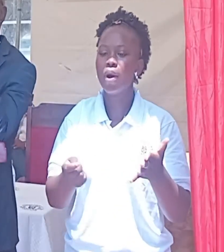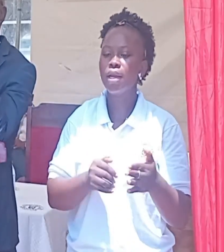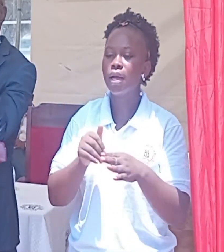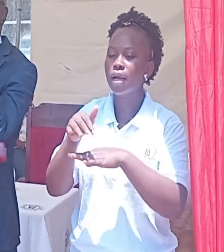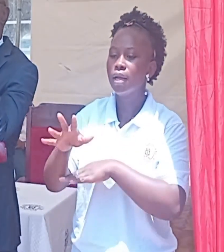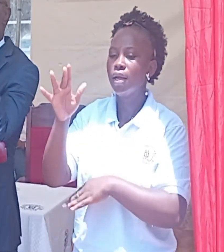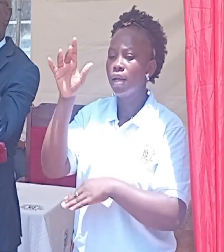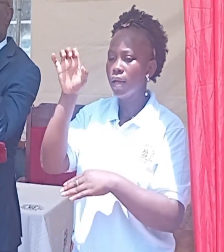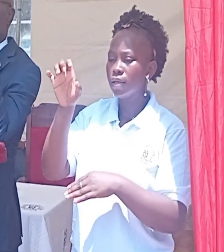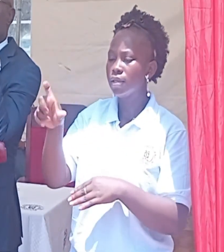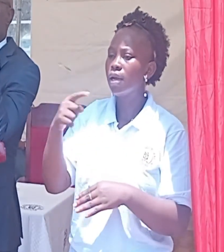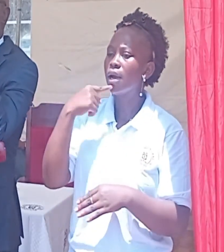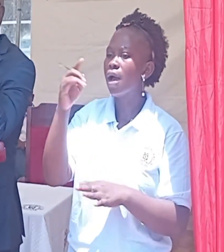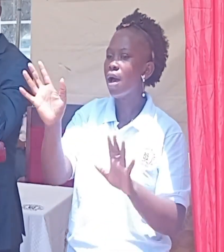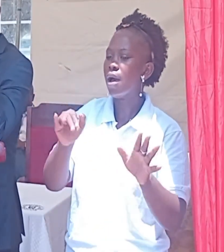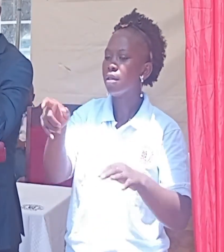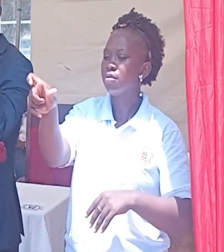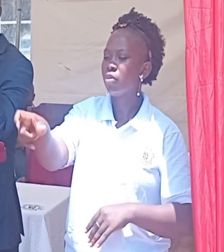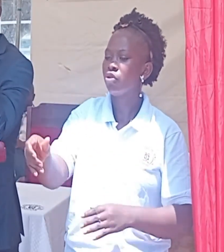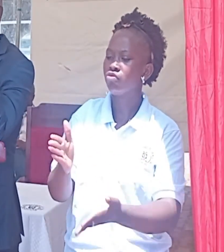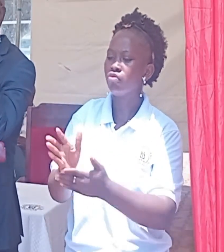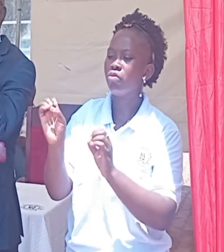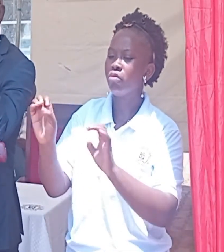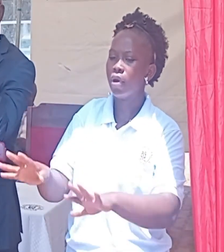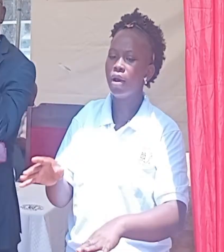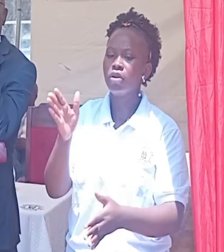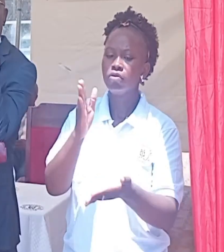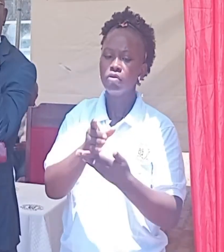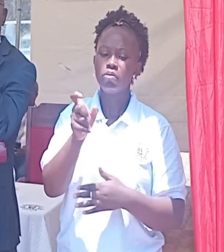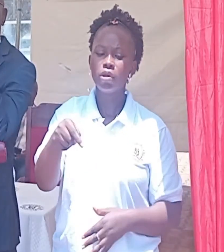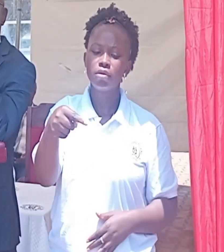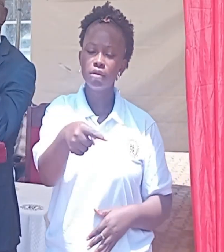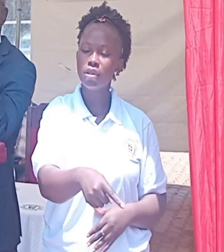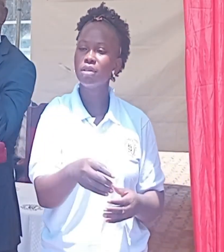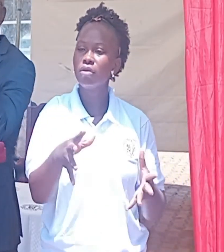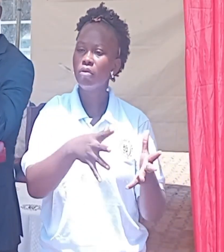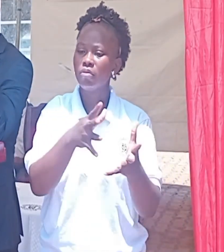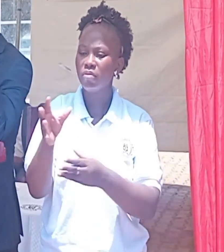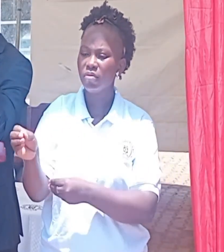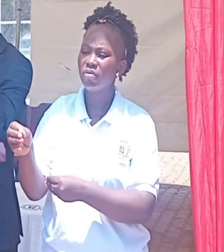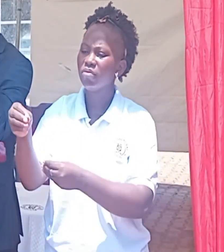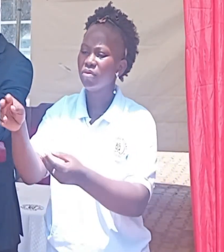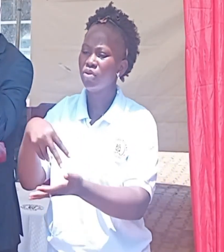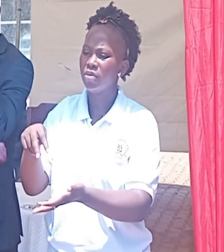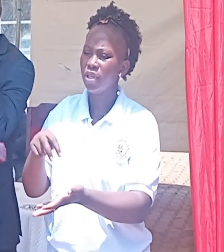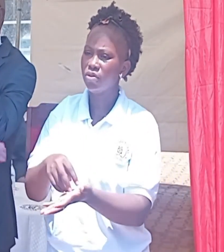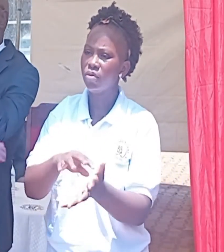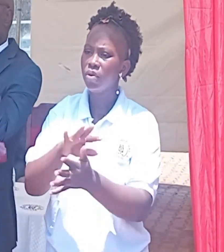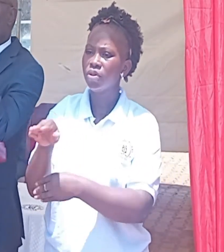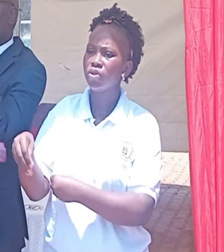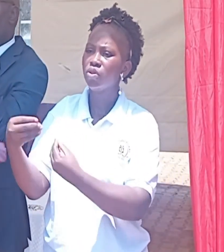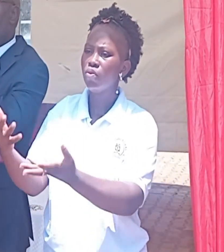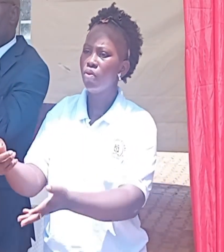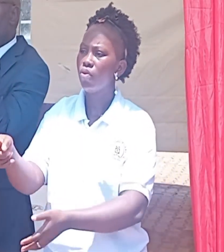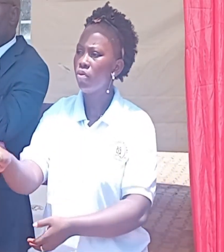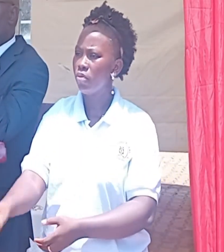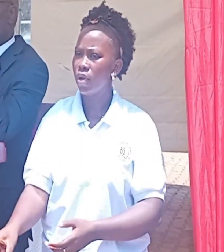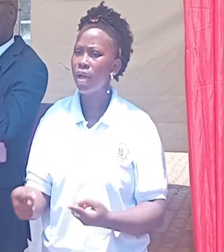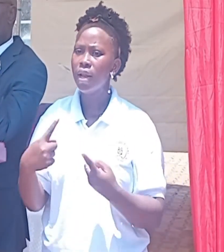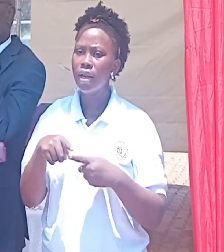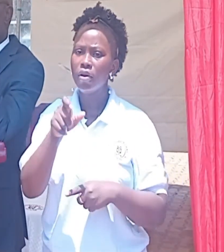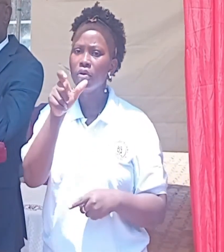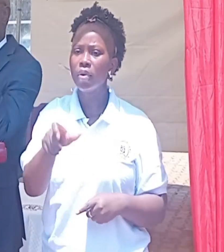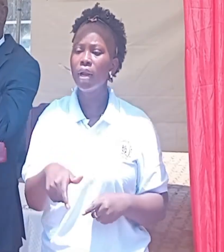mutuufu, omutuufu yegini oyo mumuggyeko ebendera mugiwe gumu. Naye ate oli n'agamba nti